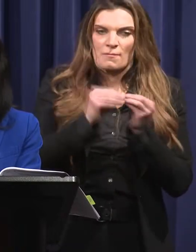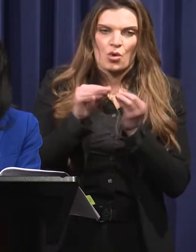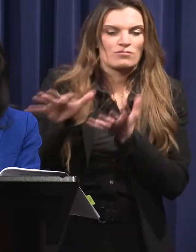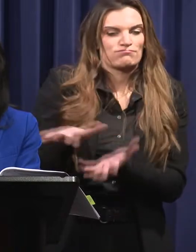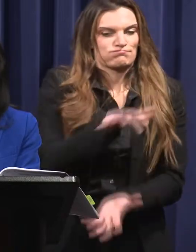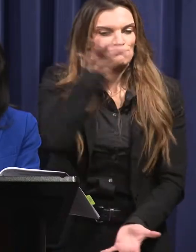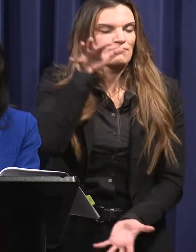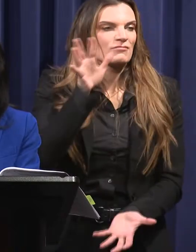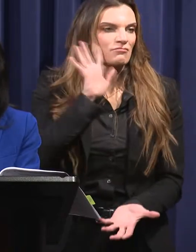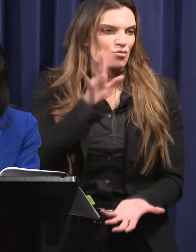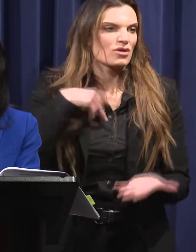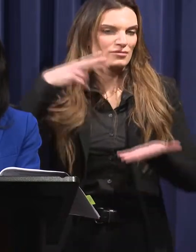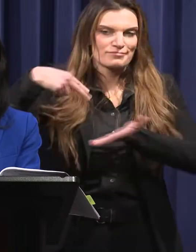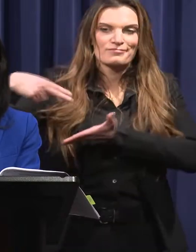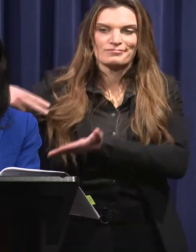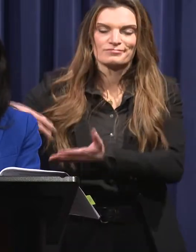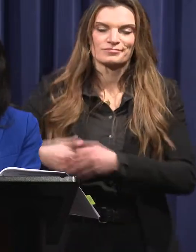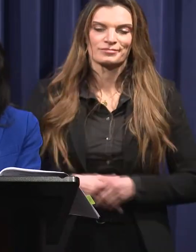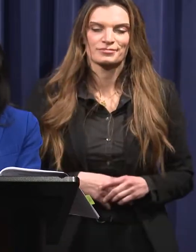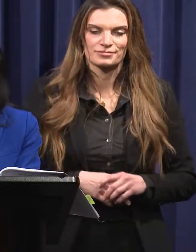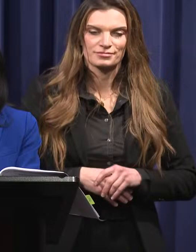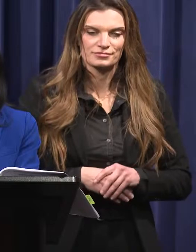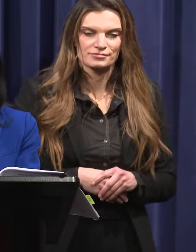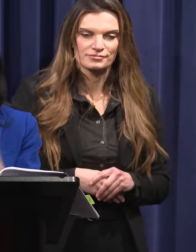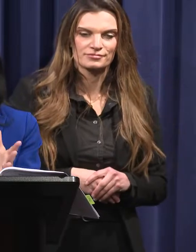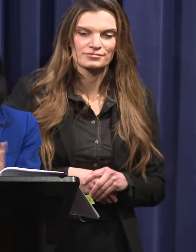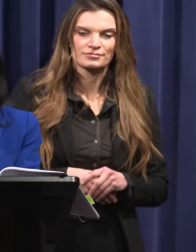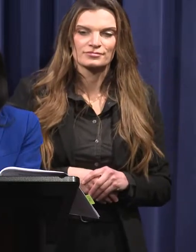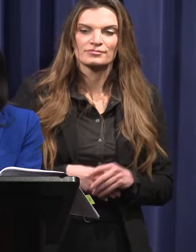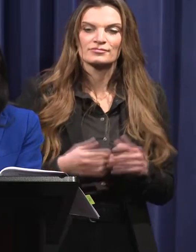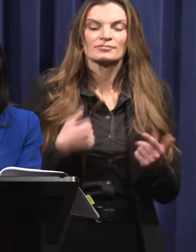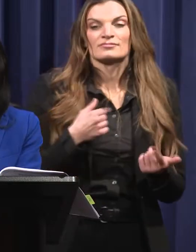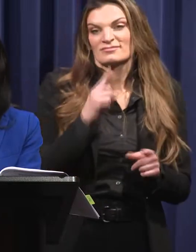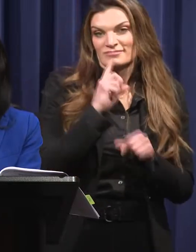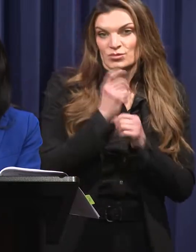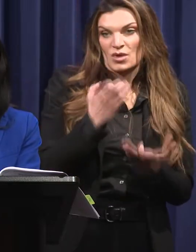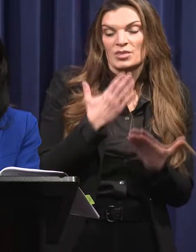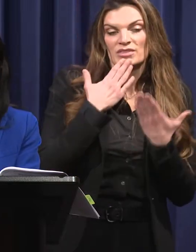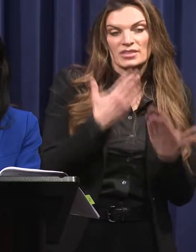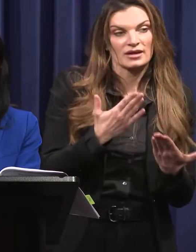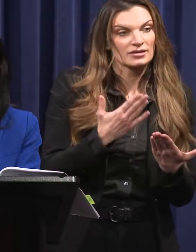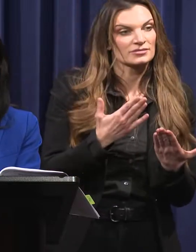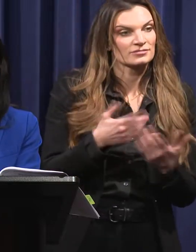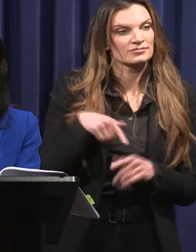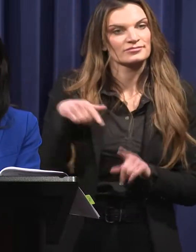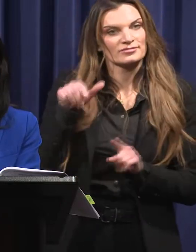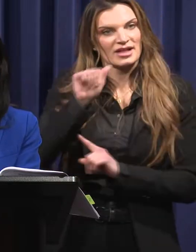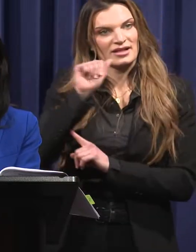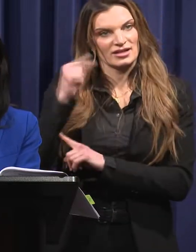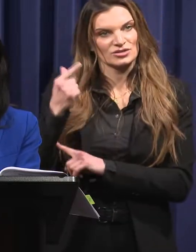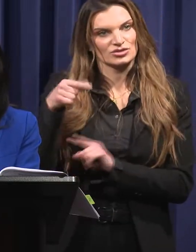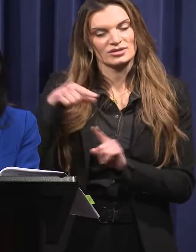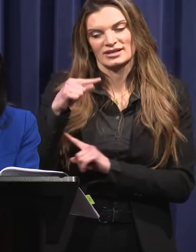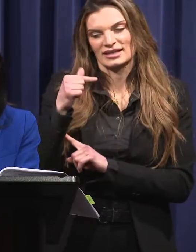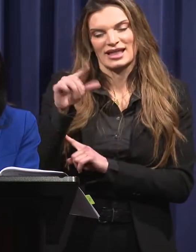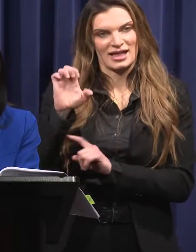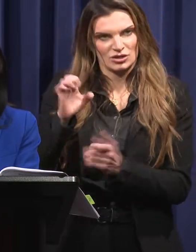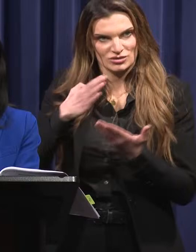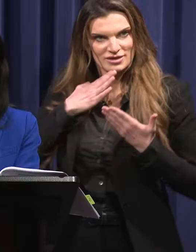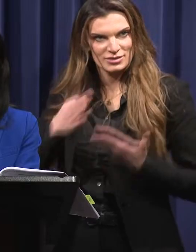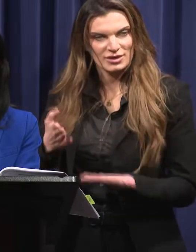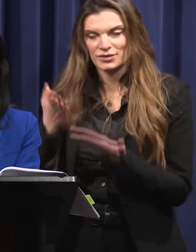documents before all is said and done here. And with that, I really want to thank AAG Gage